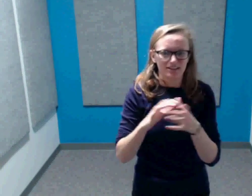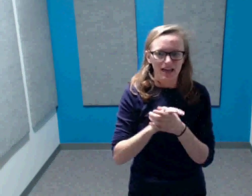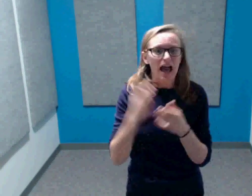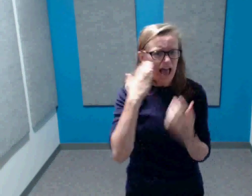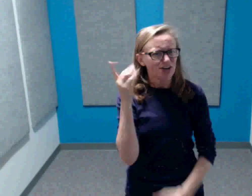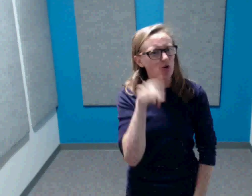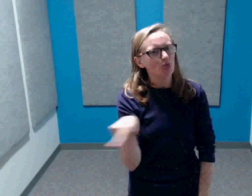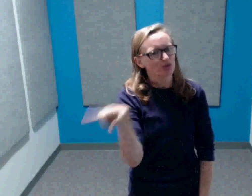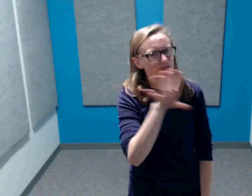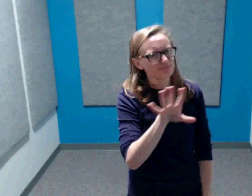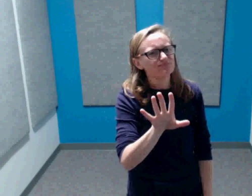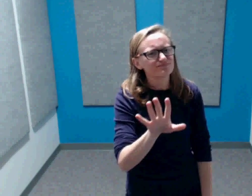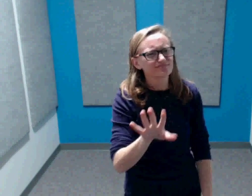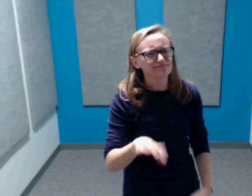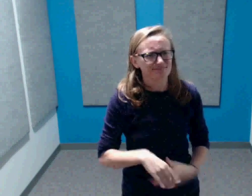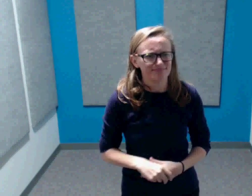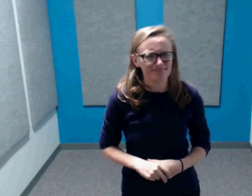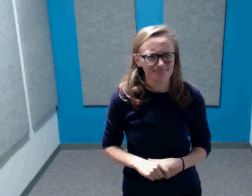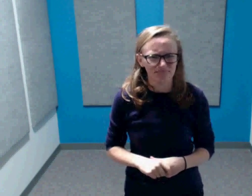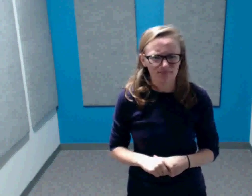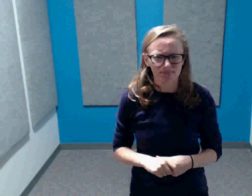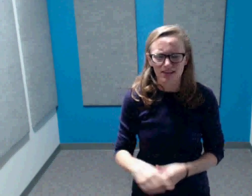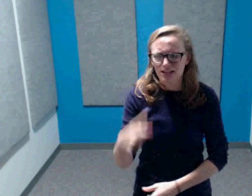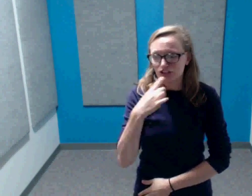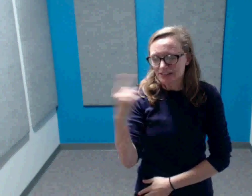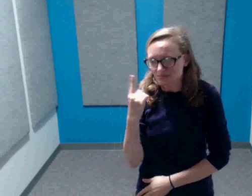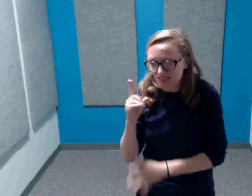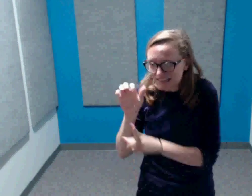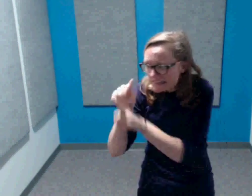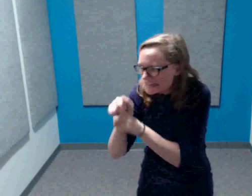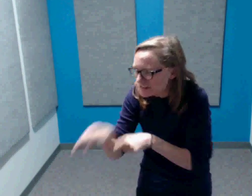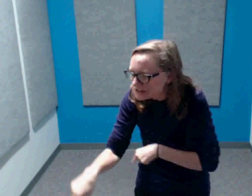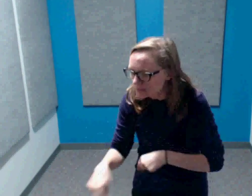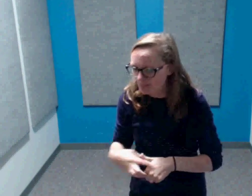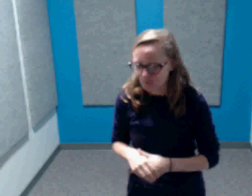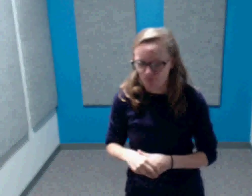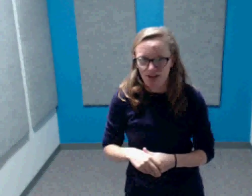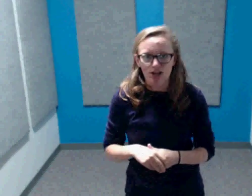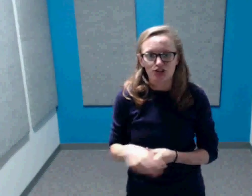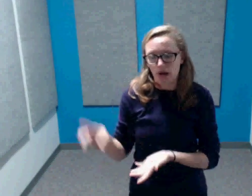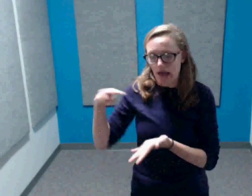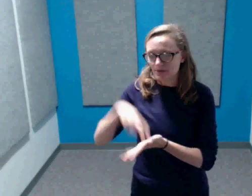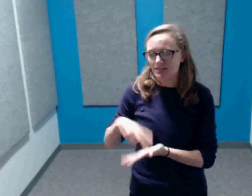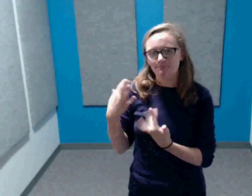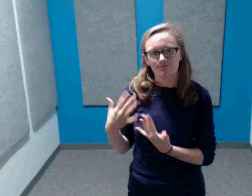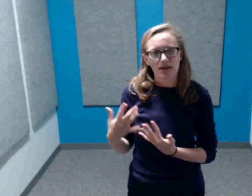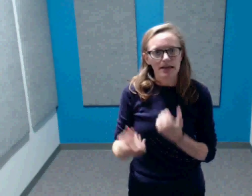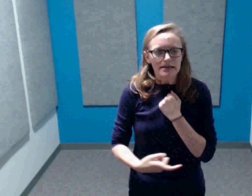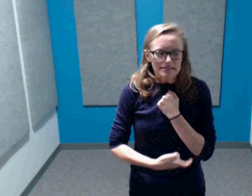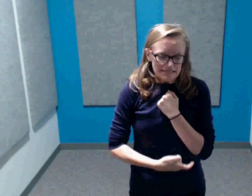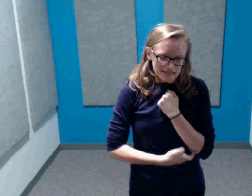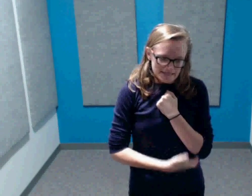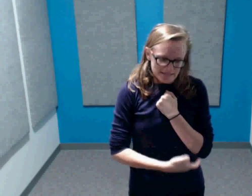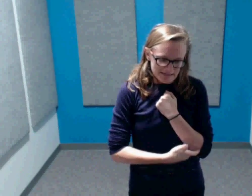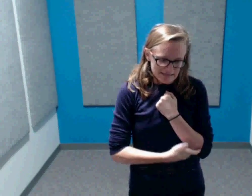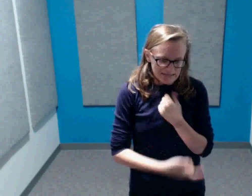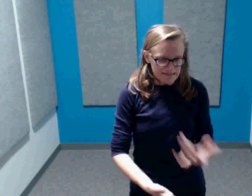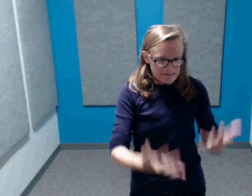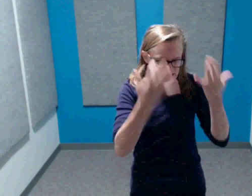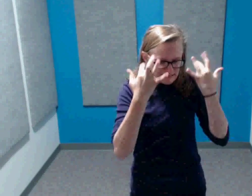you are. She said, something will get you. Well, I was standing out there, and temptation overtook me. I was out beside the railroad track waiting on the